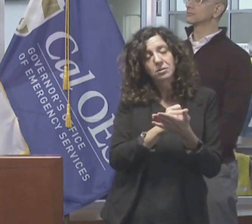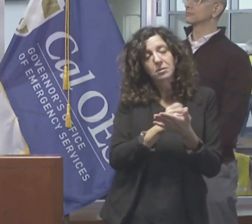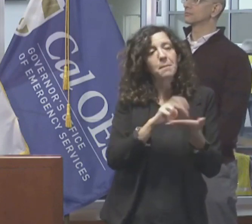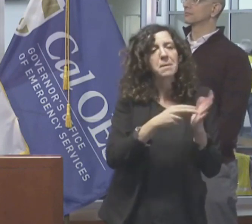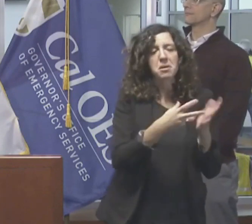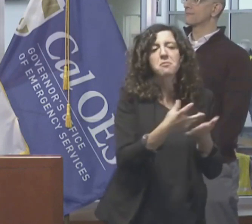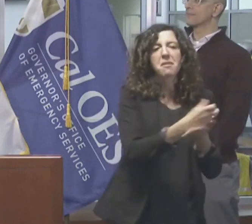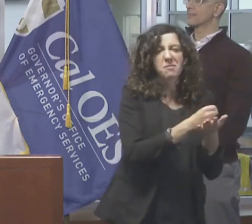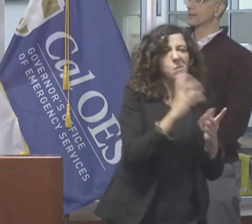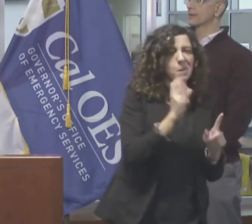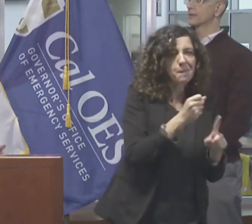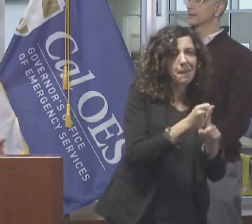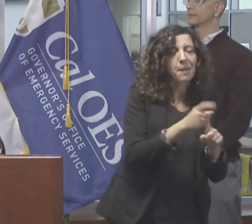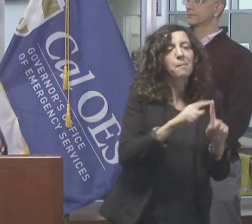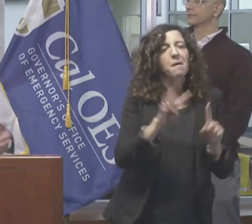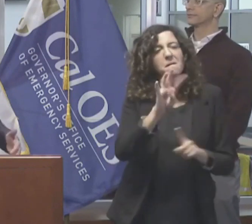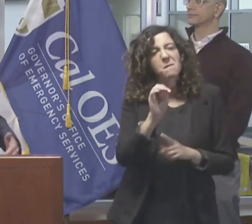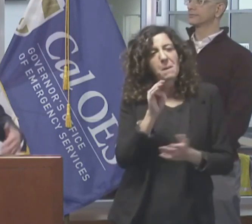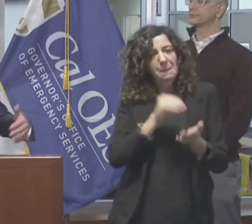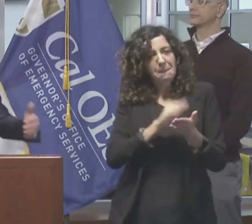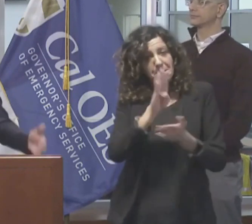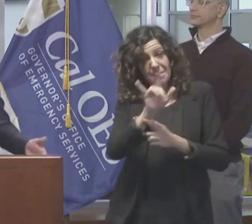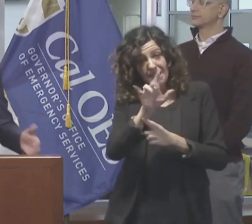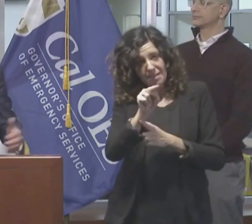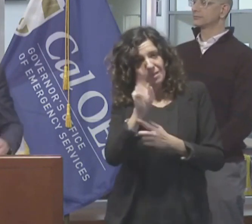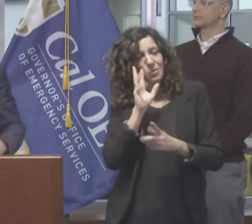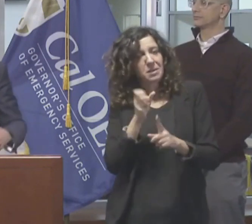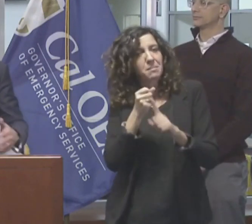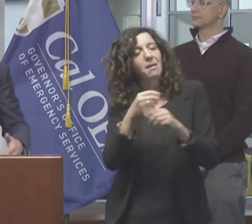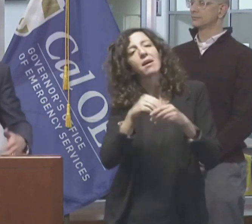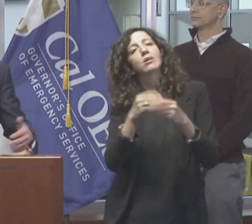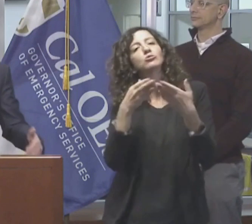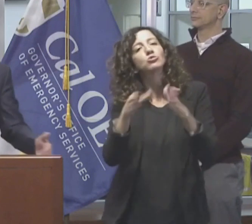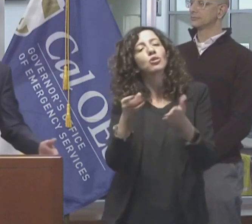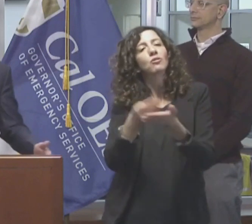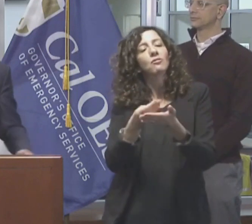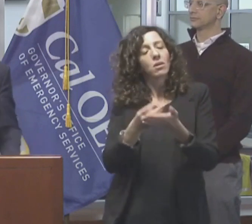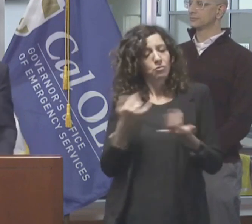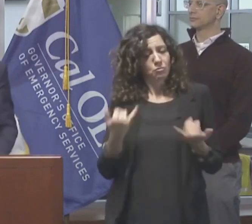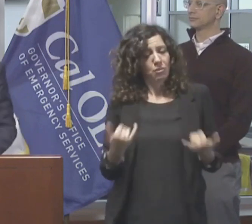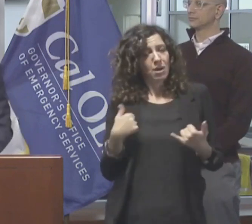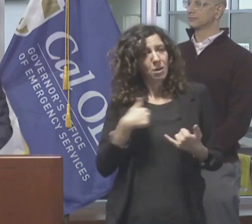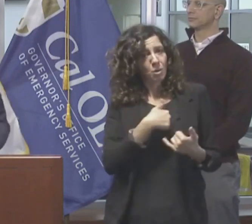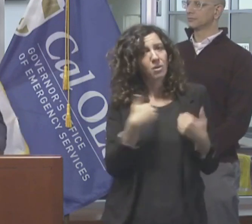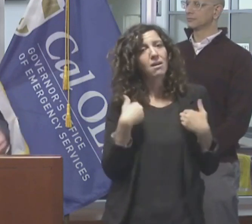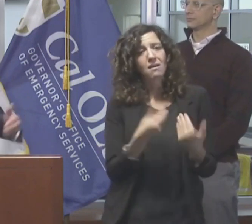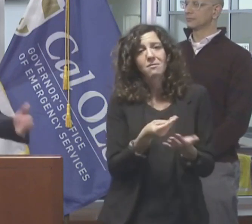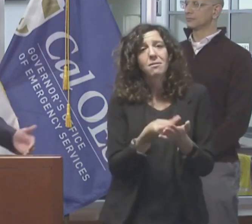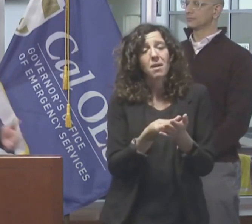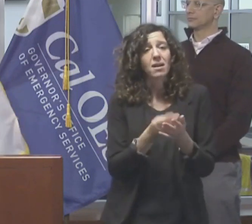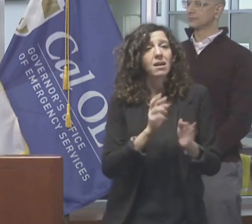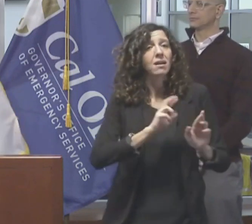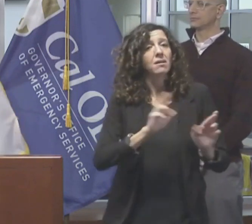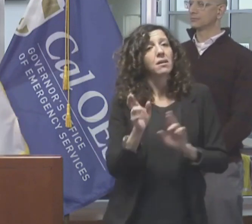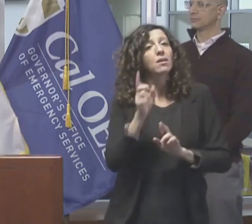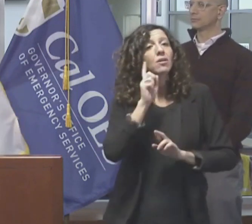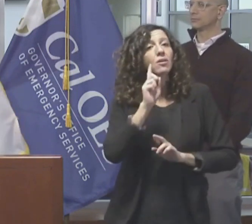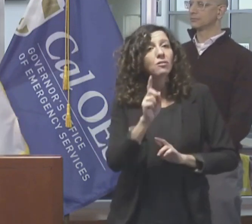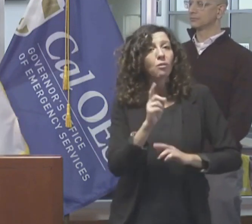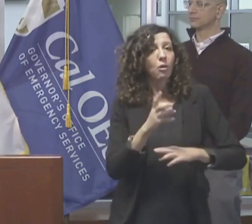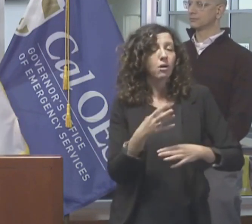billion. We think within the margin of error, ability in the current environment to absorb that exists, even with our